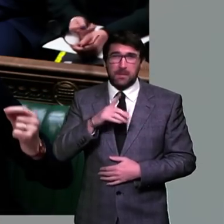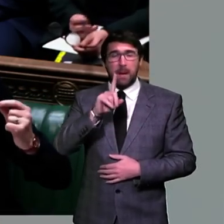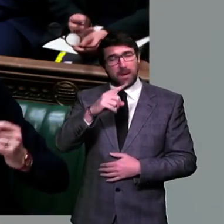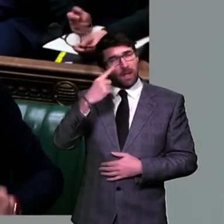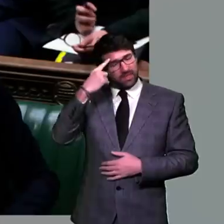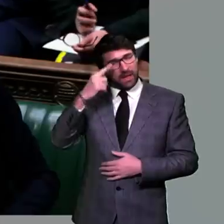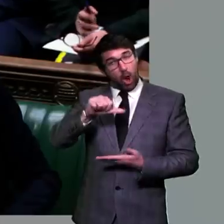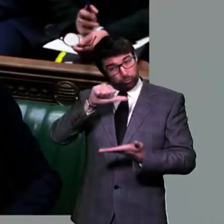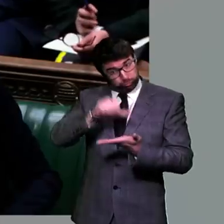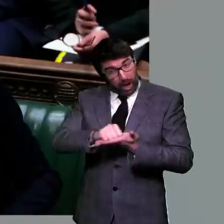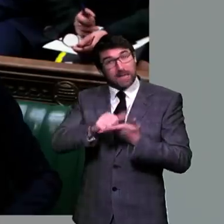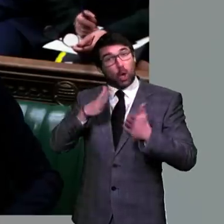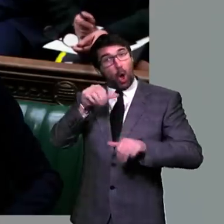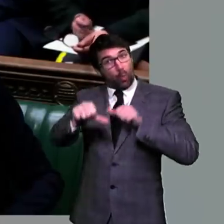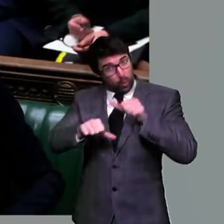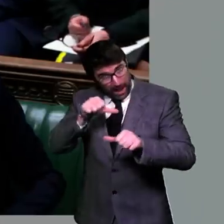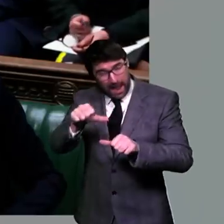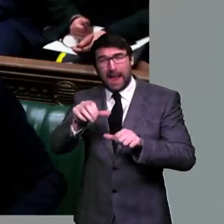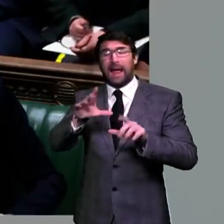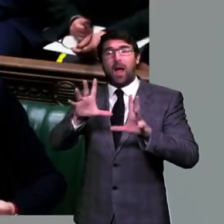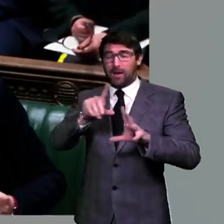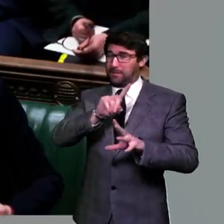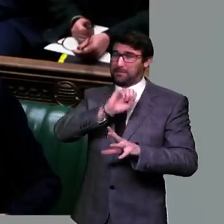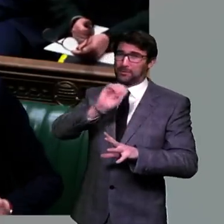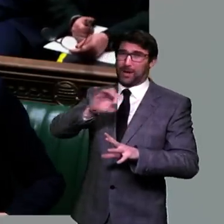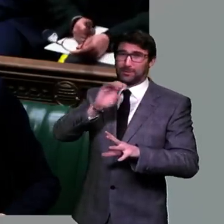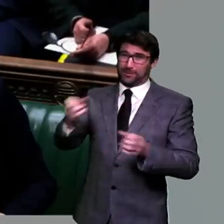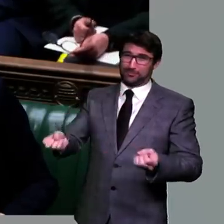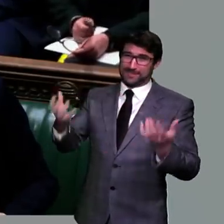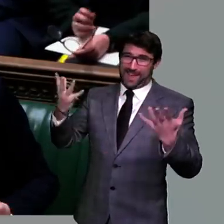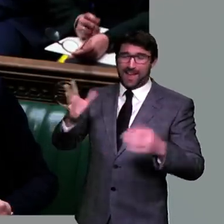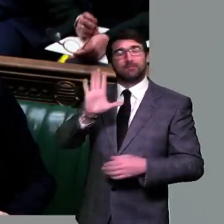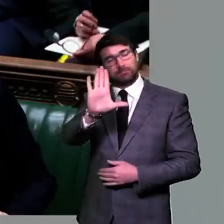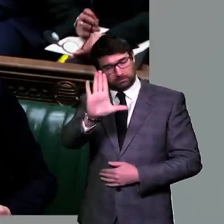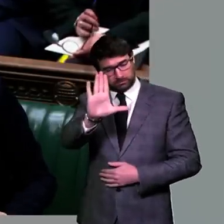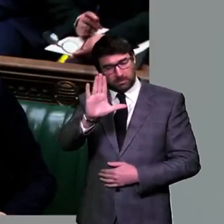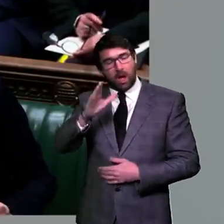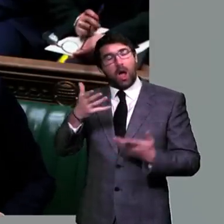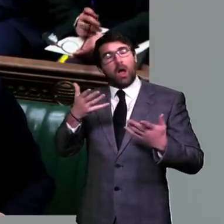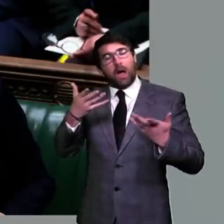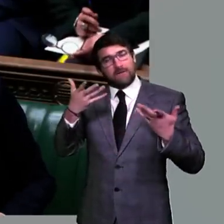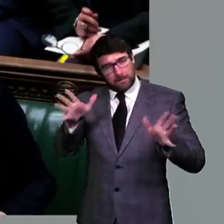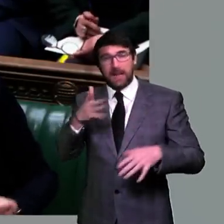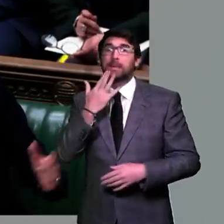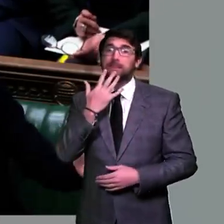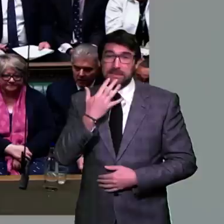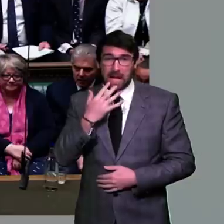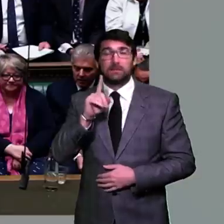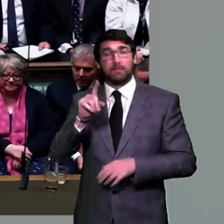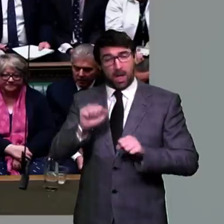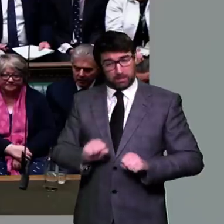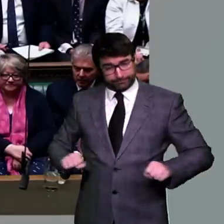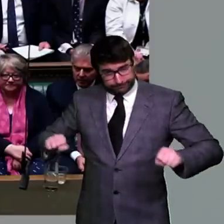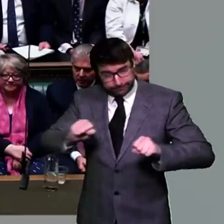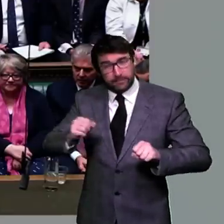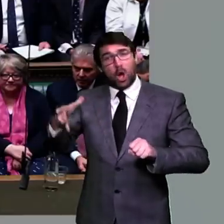to make changes, which I've made, and to get on with the job and deliver for the British people. And Mr.